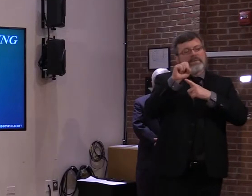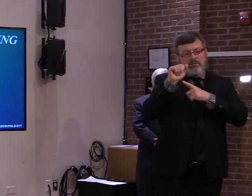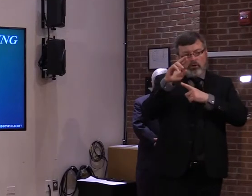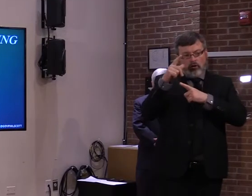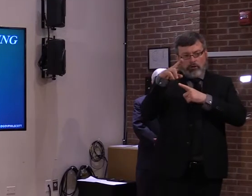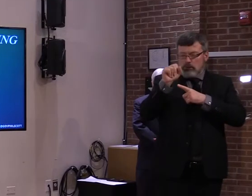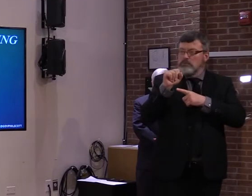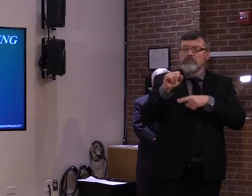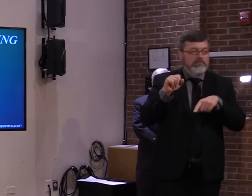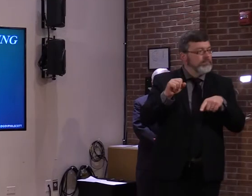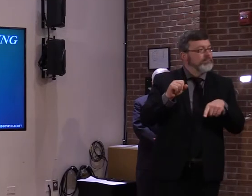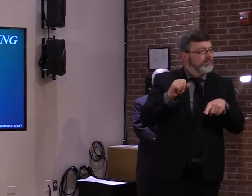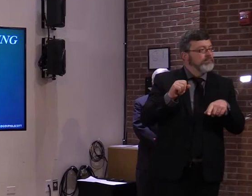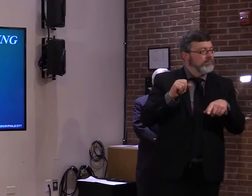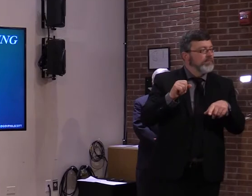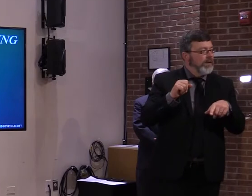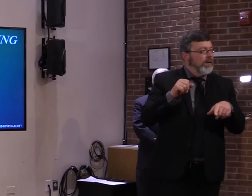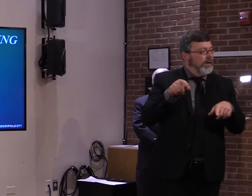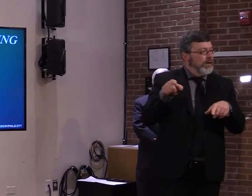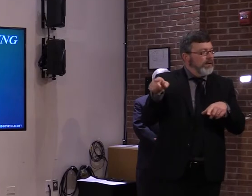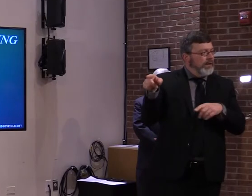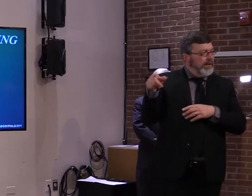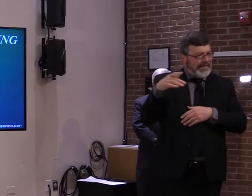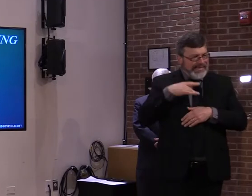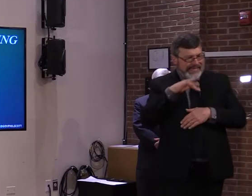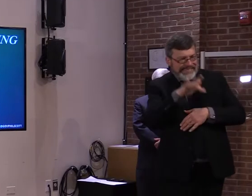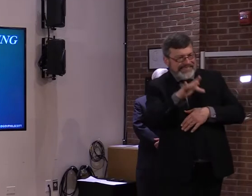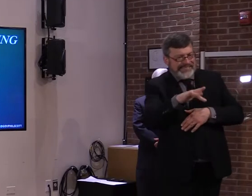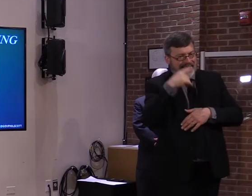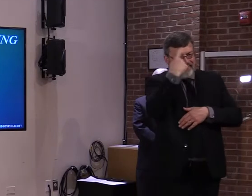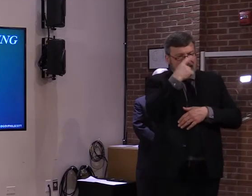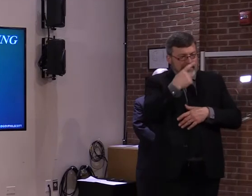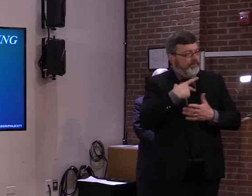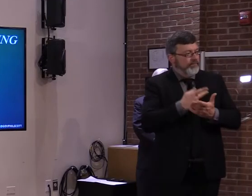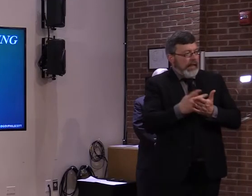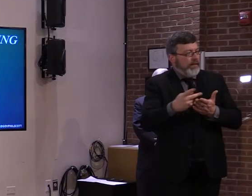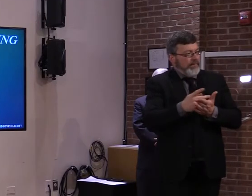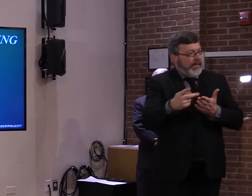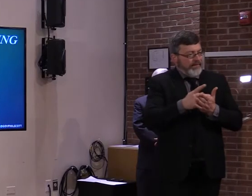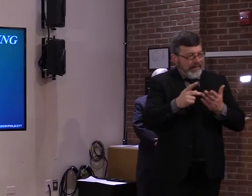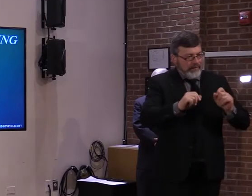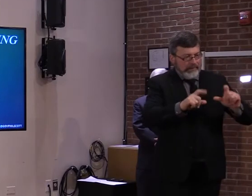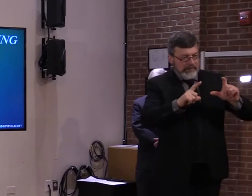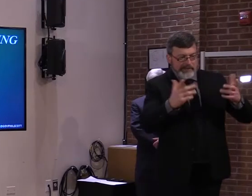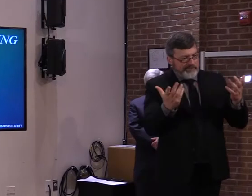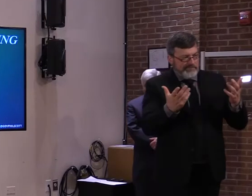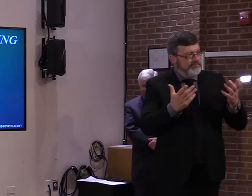Lisa, if you move your cursor, you'll see the microphone button to unmute yourself.